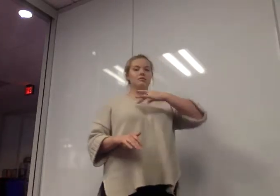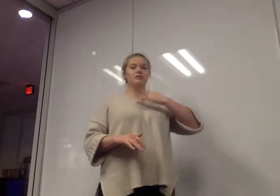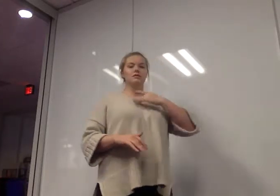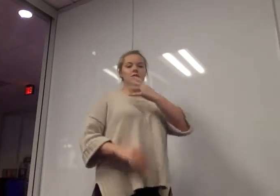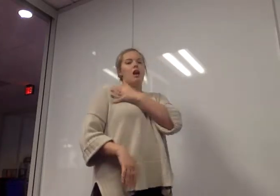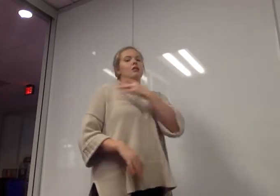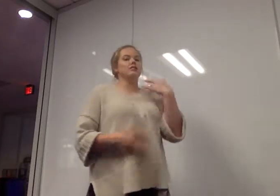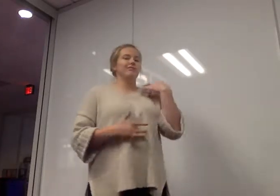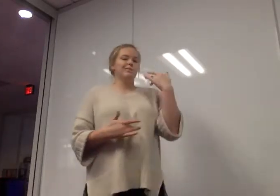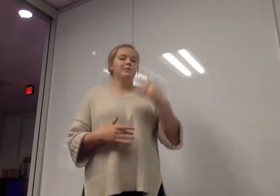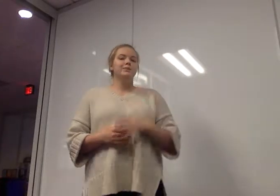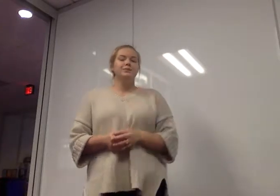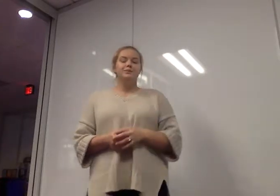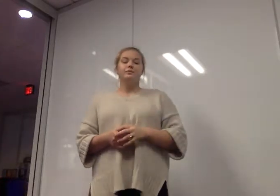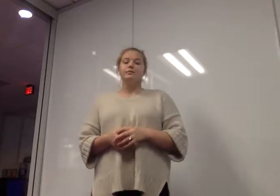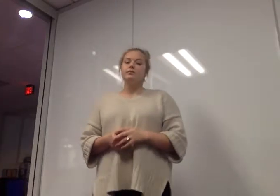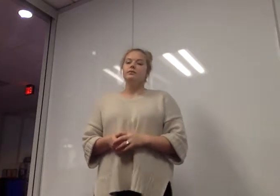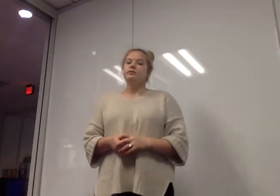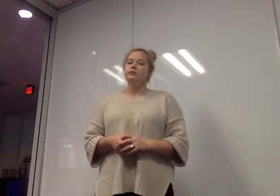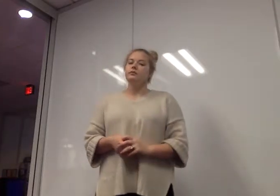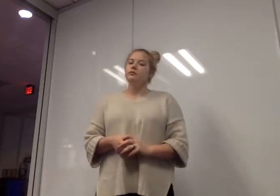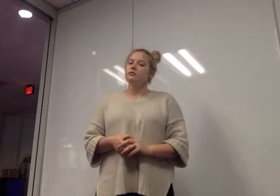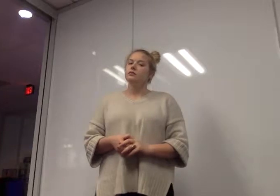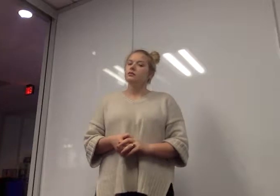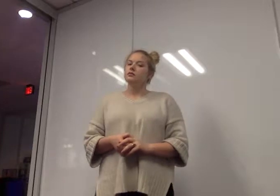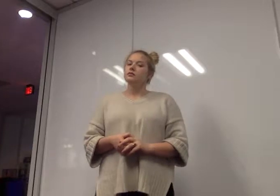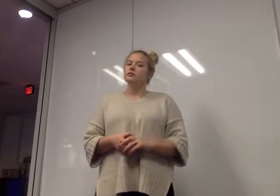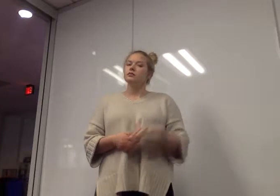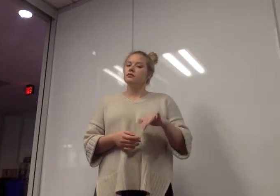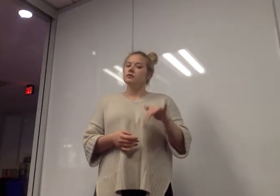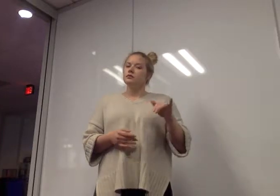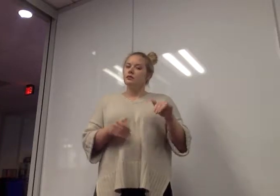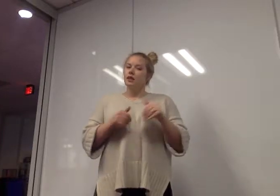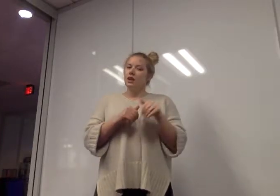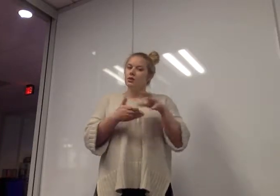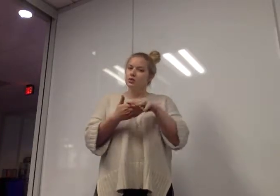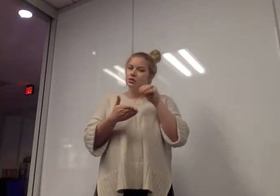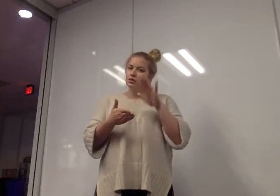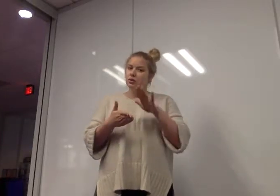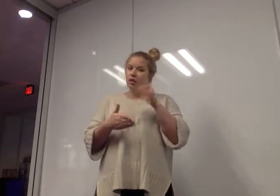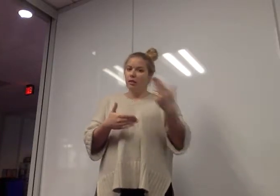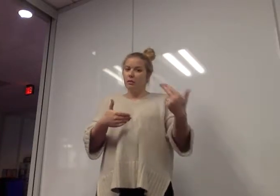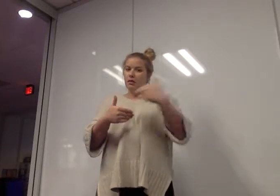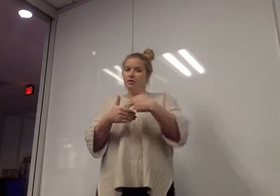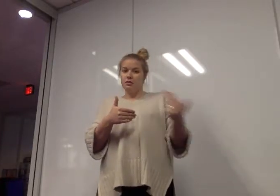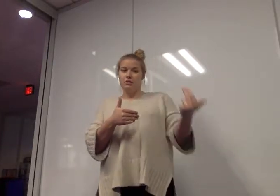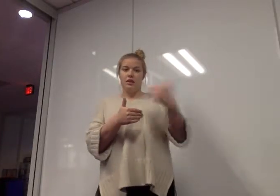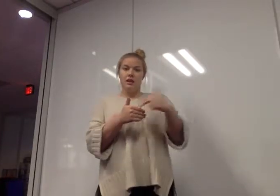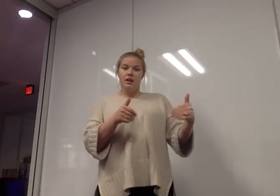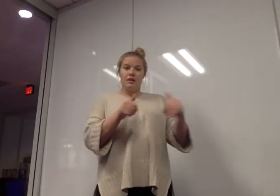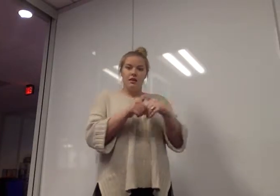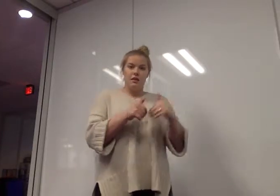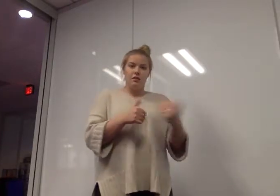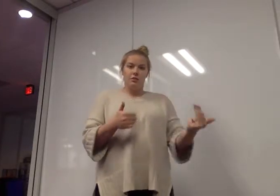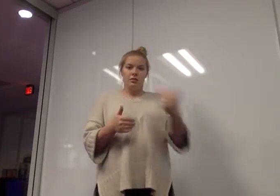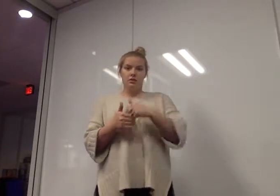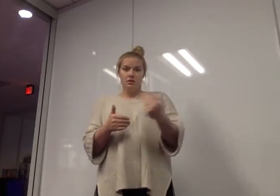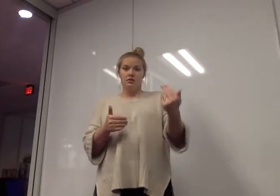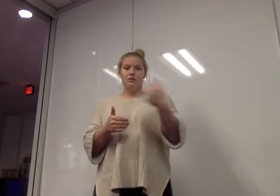I noticed is that it also seemed to be related to the extent to which the students were participating and how well they were participating. And this is